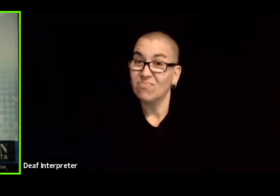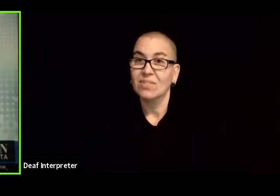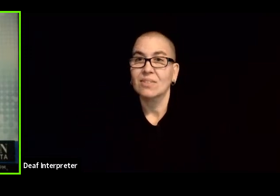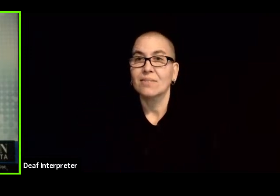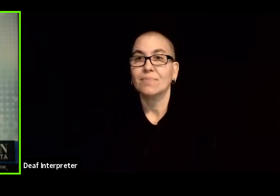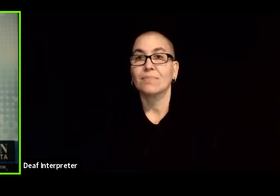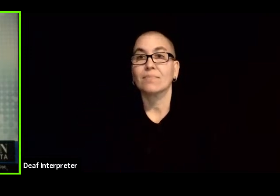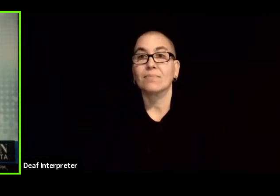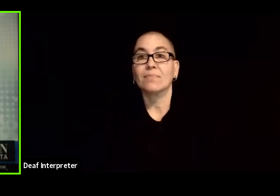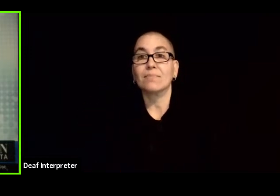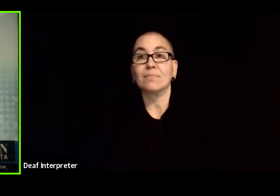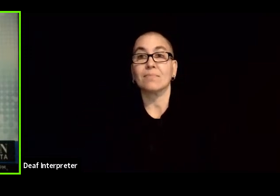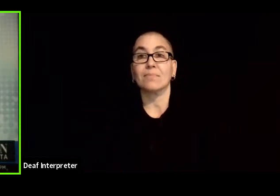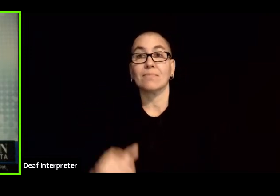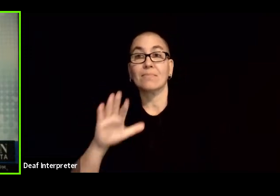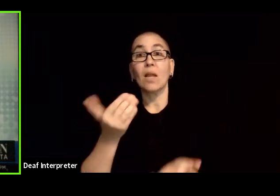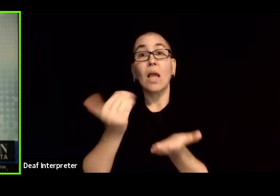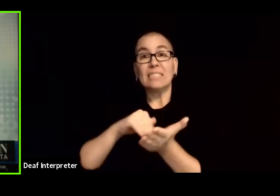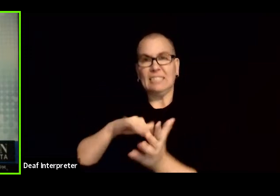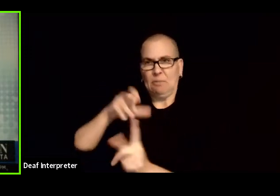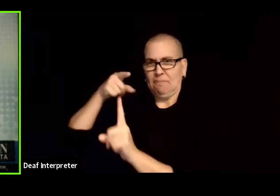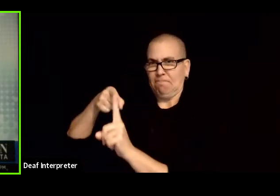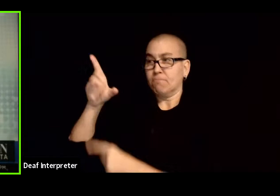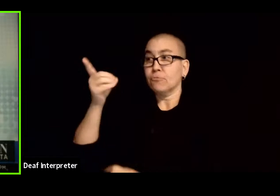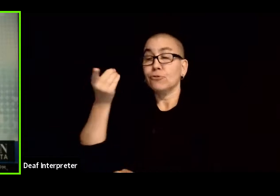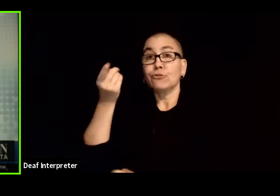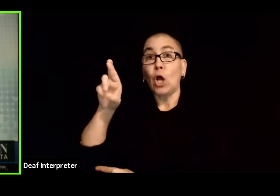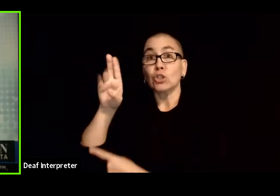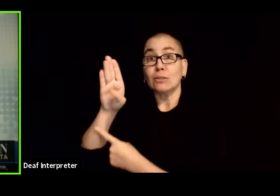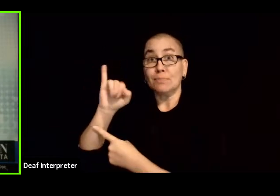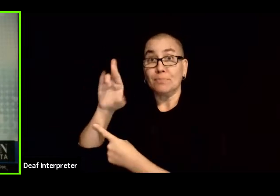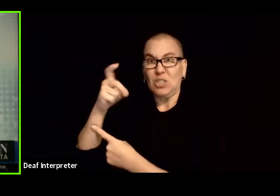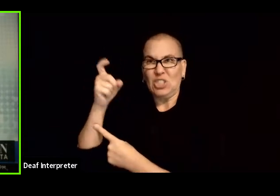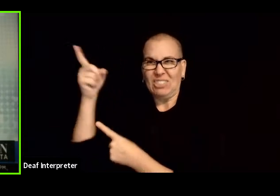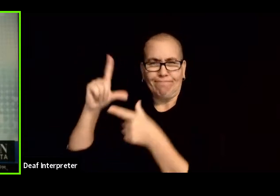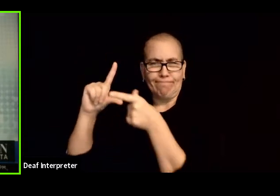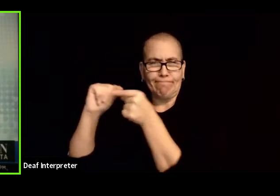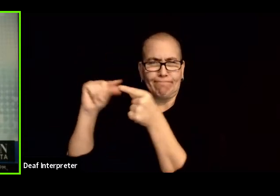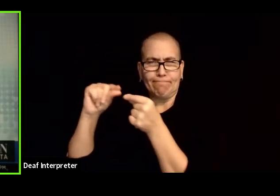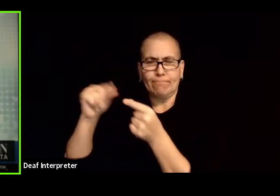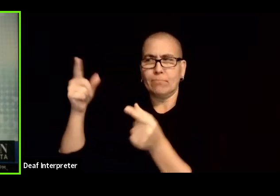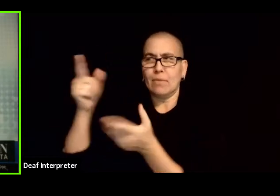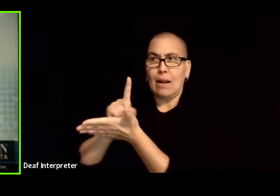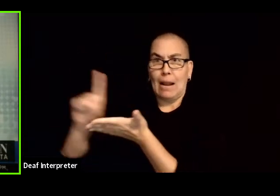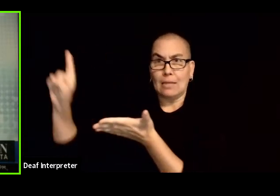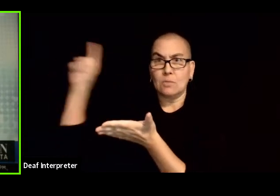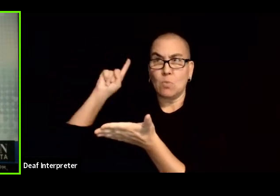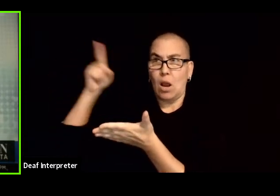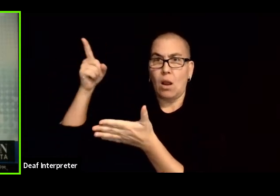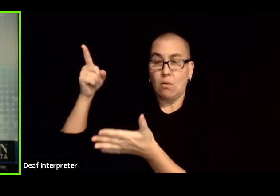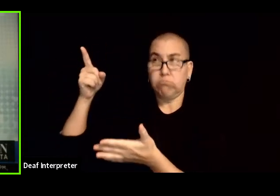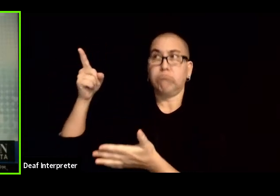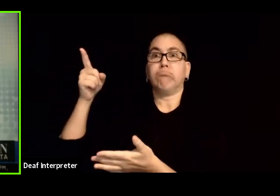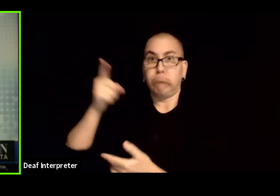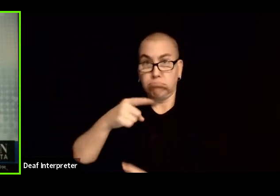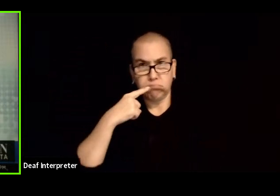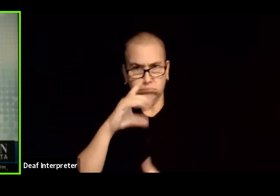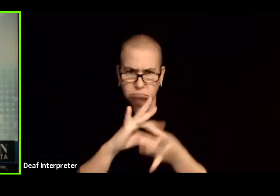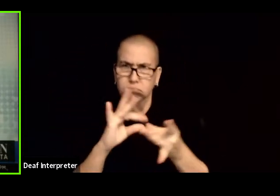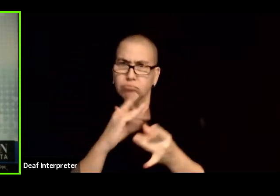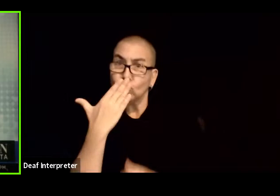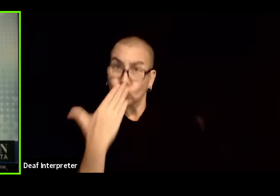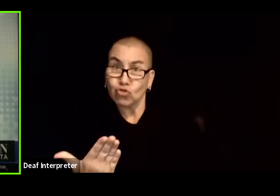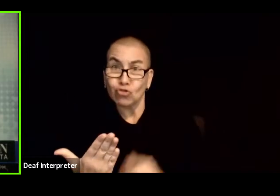But that work only gets us so far. We have an incredibly high rate of COVID transmission in our communities, and that places